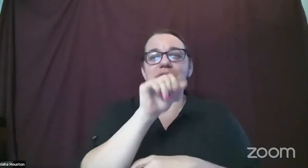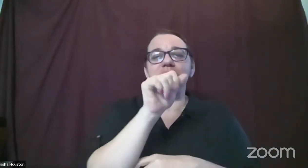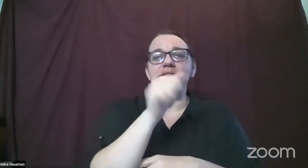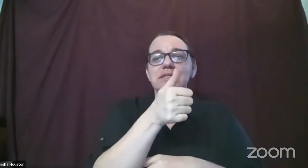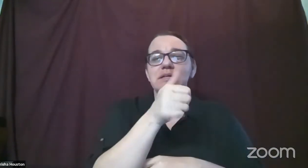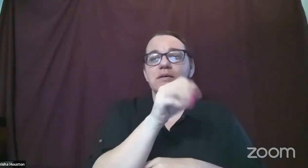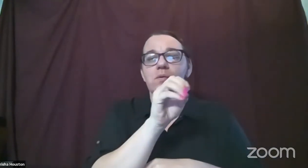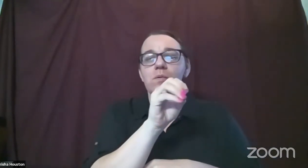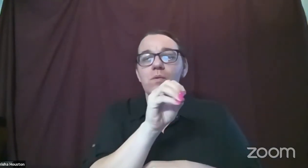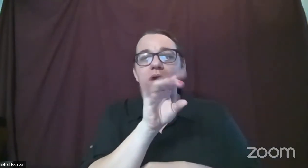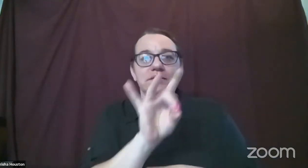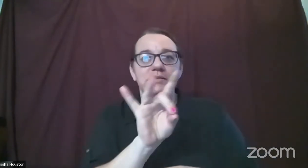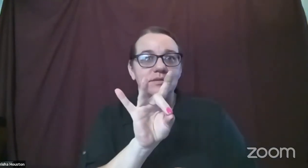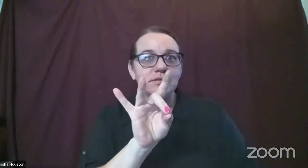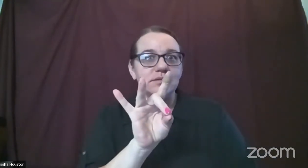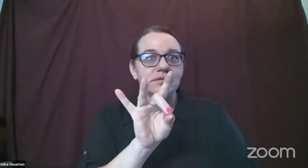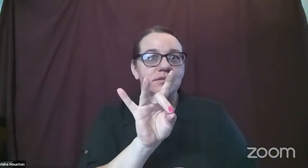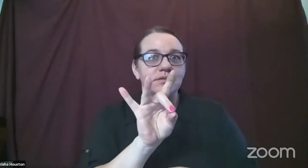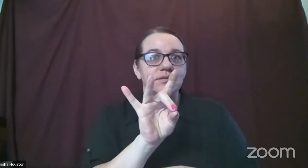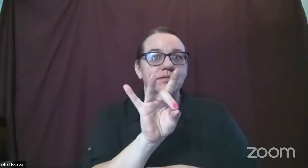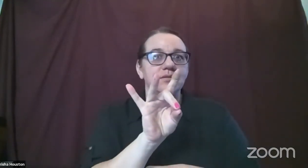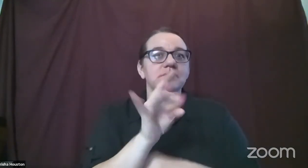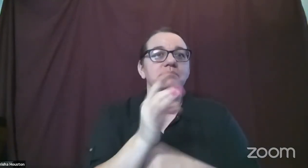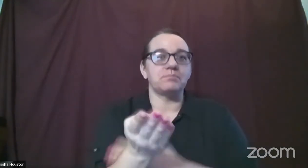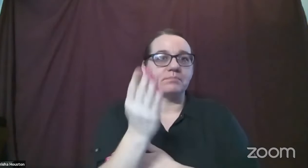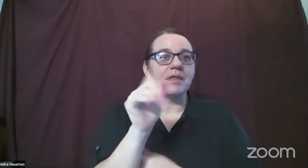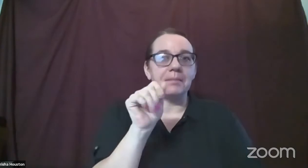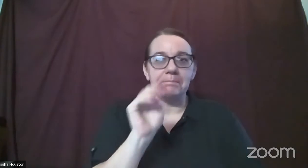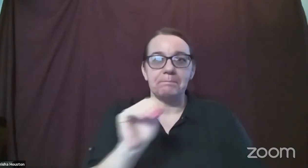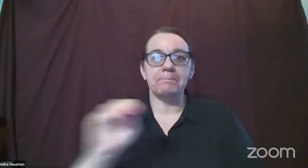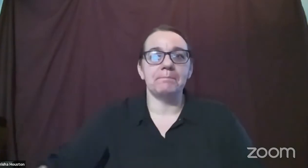It is now 10:08 a.m.